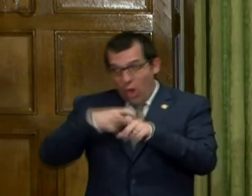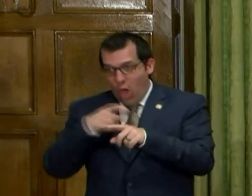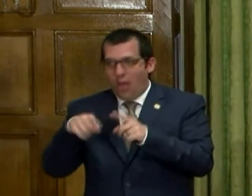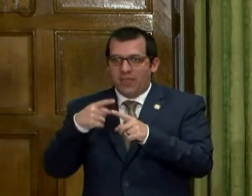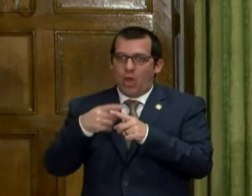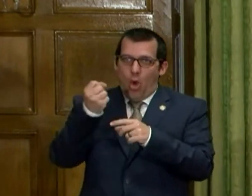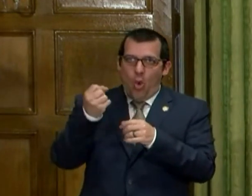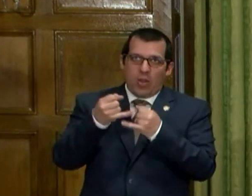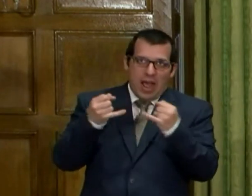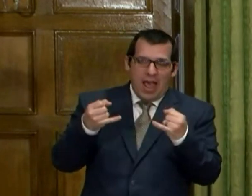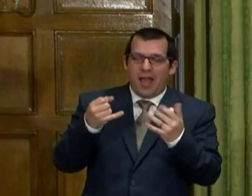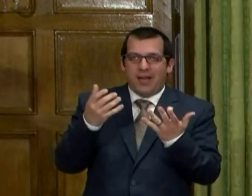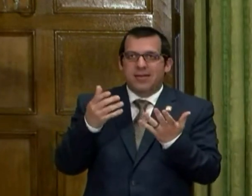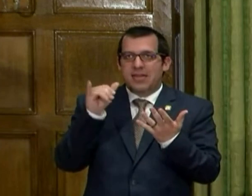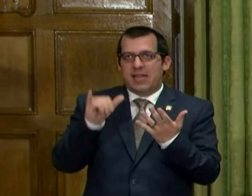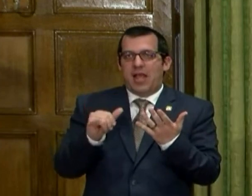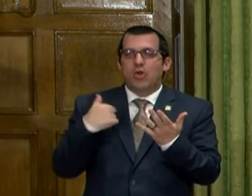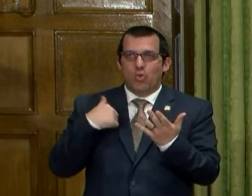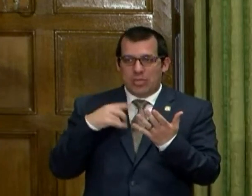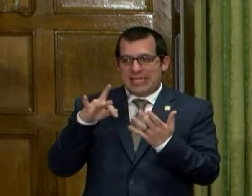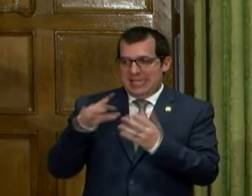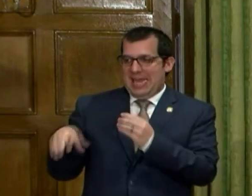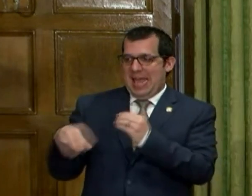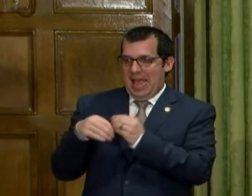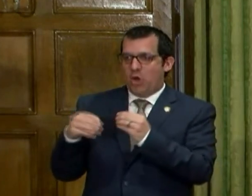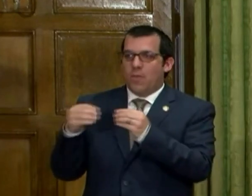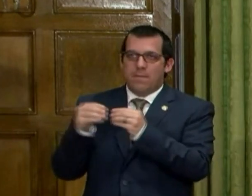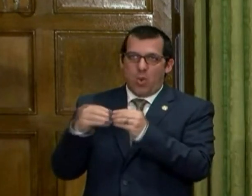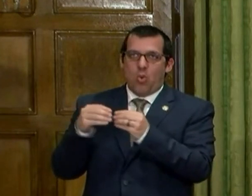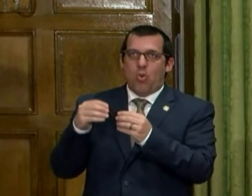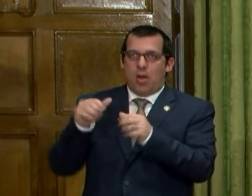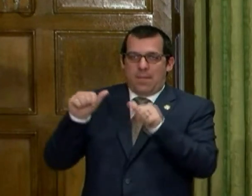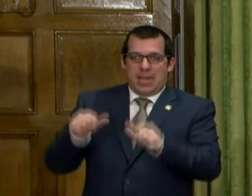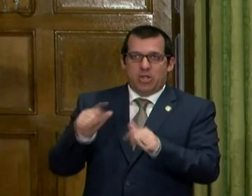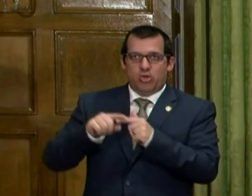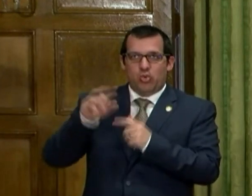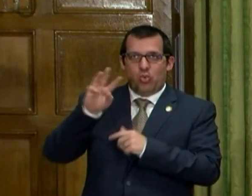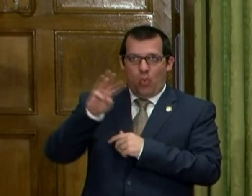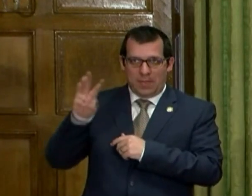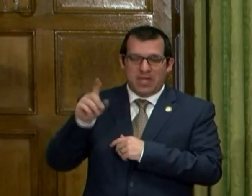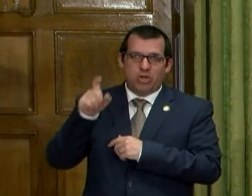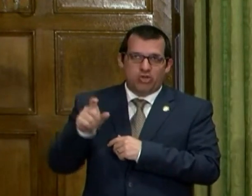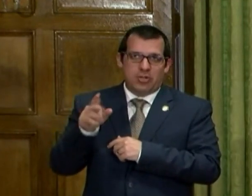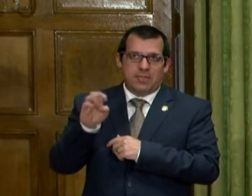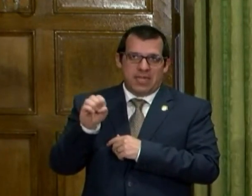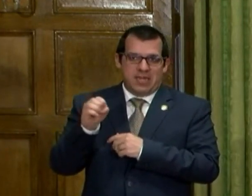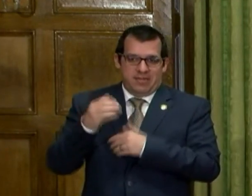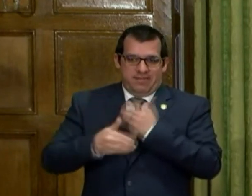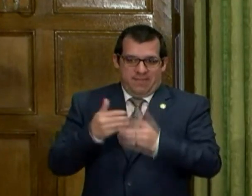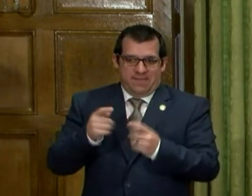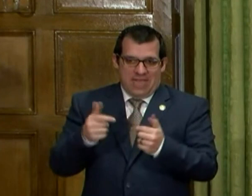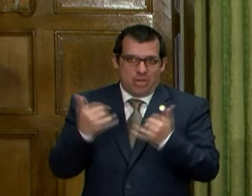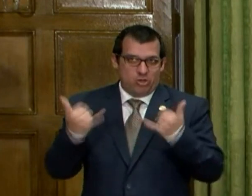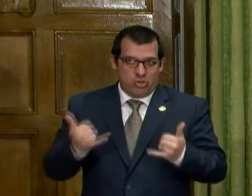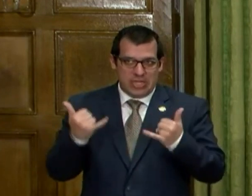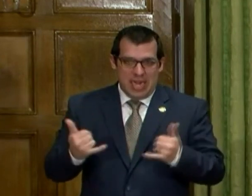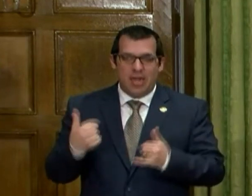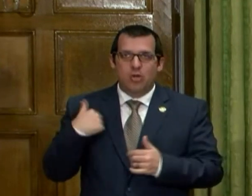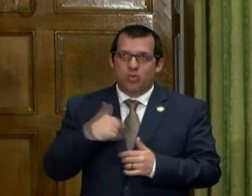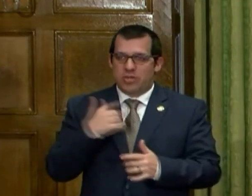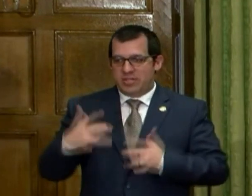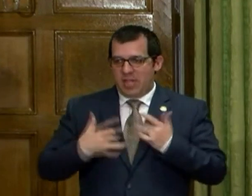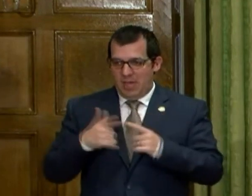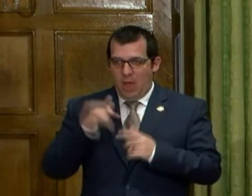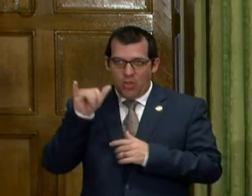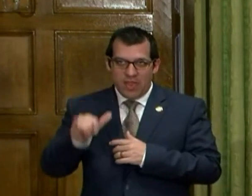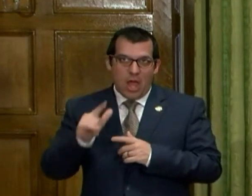want to keep those phone lines open. We have added additional capacity to the website, so that should be moving faster today. We're excited about